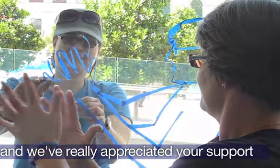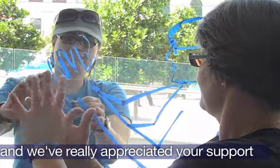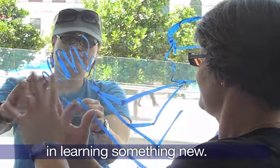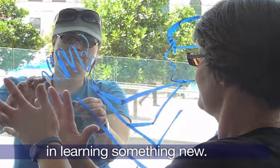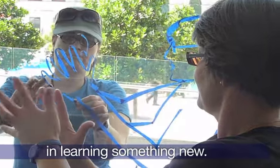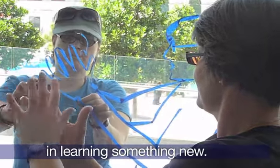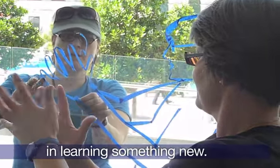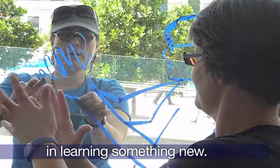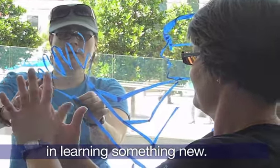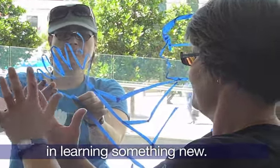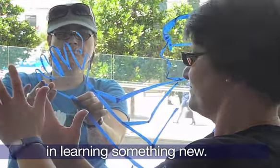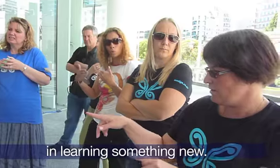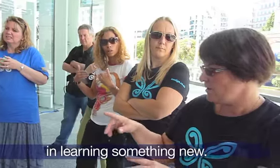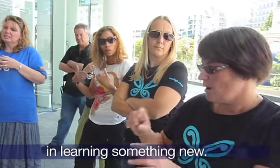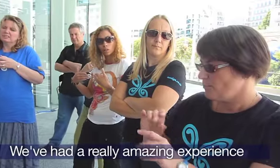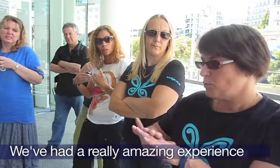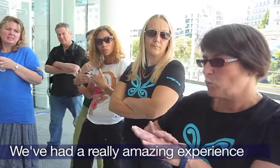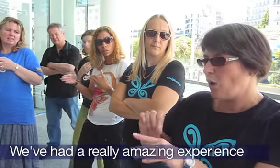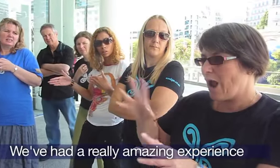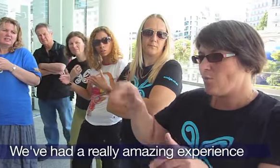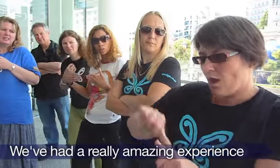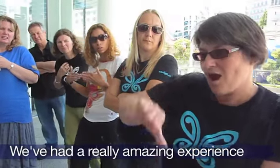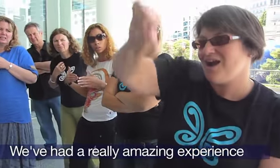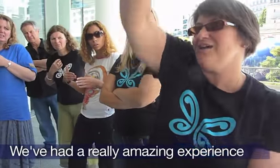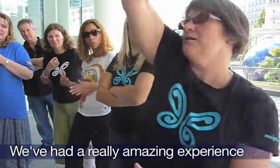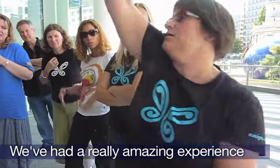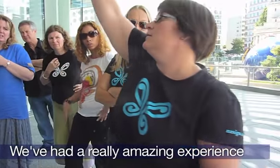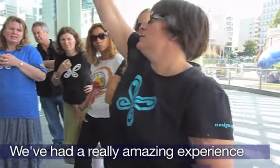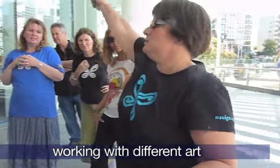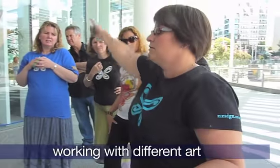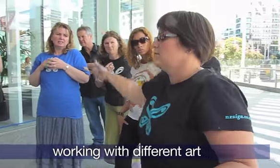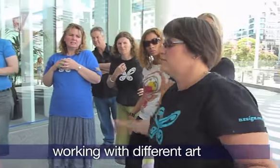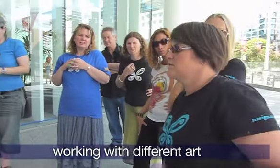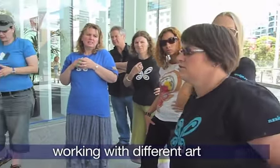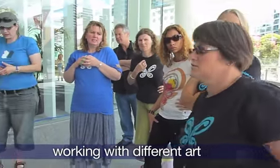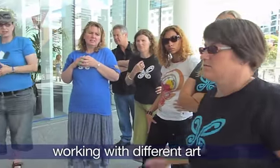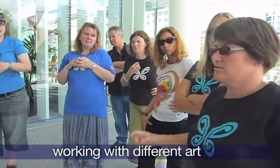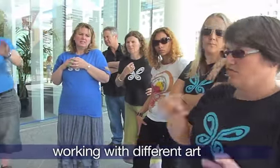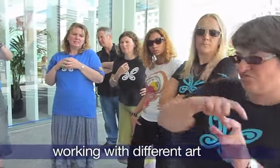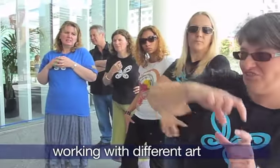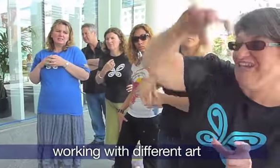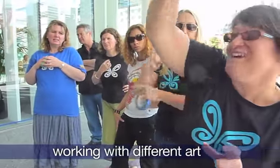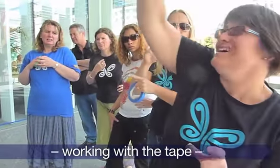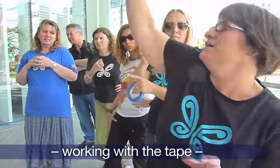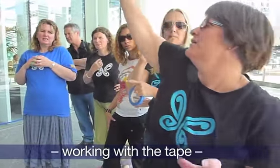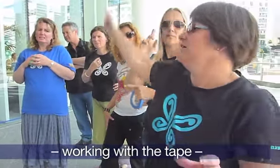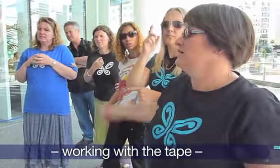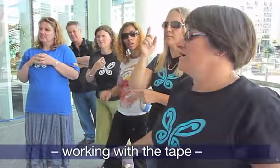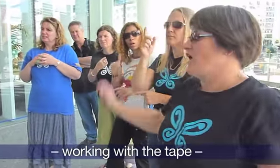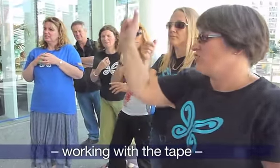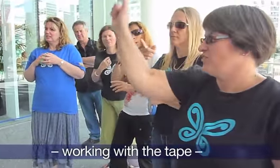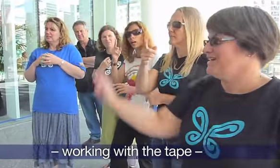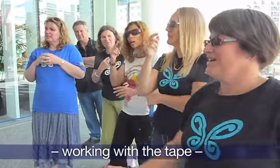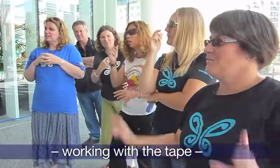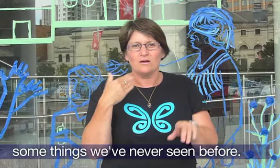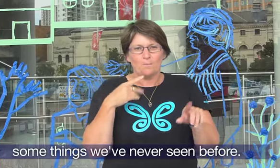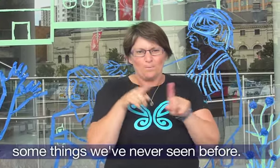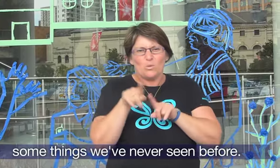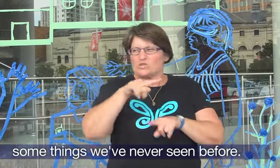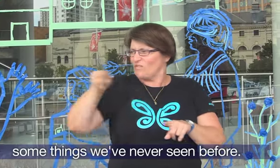your support in learning something new. We've had a really amazing experience with working with different art. We work with the tape, some things we've